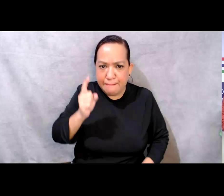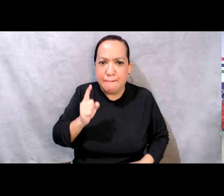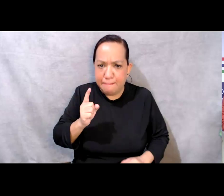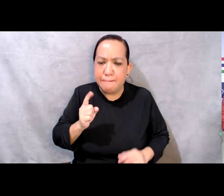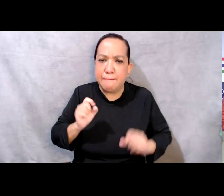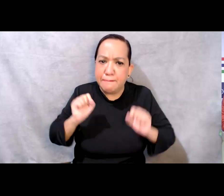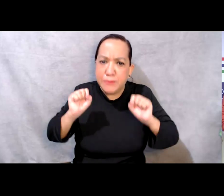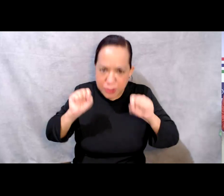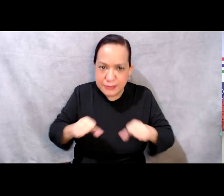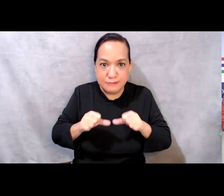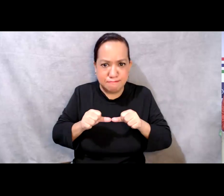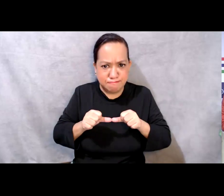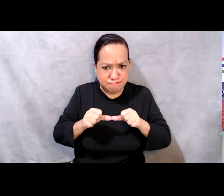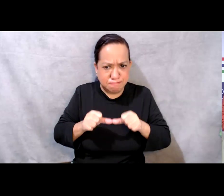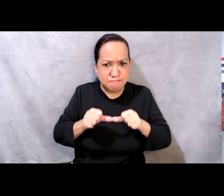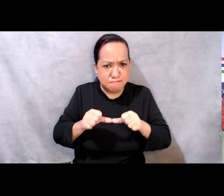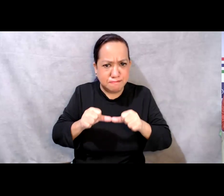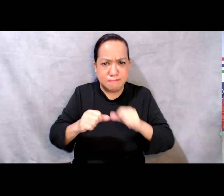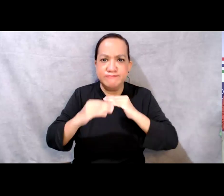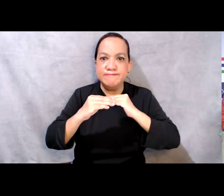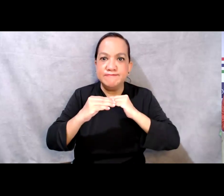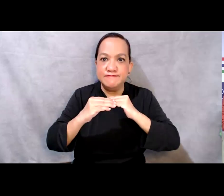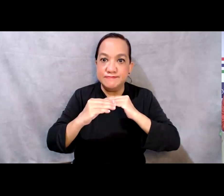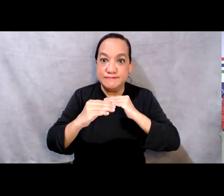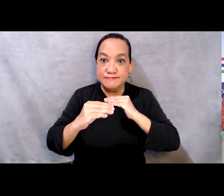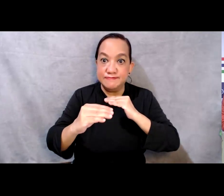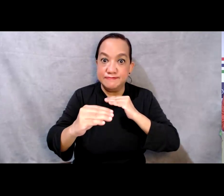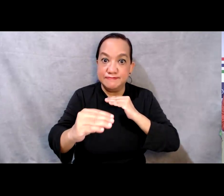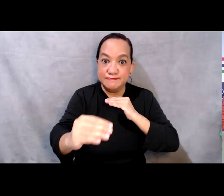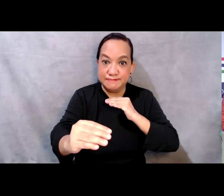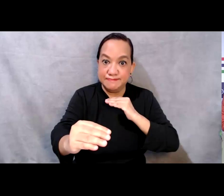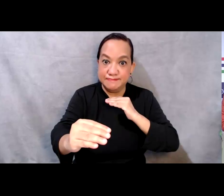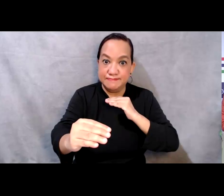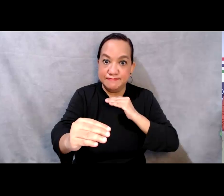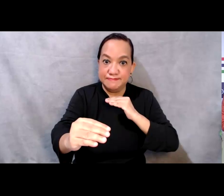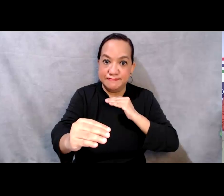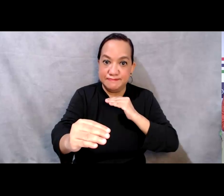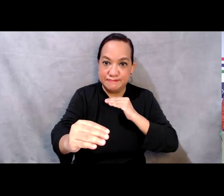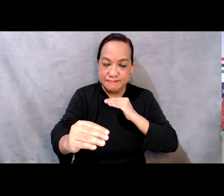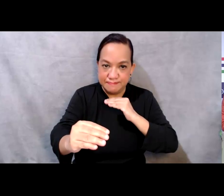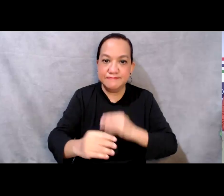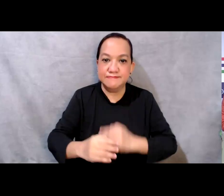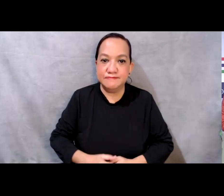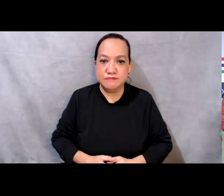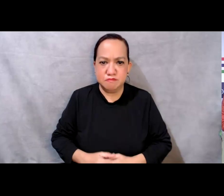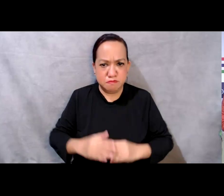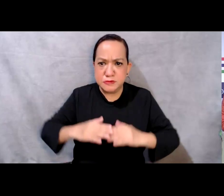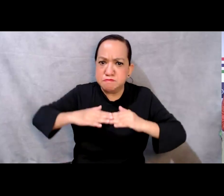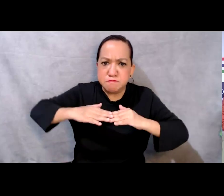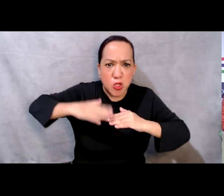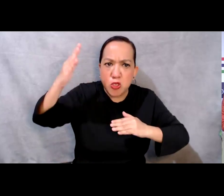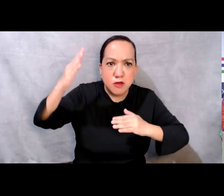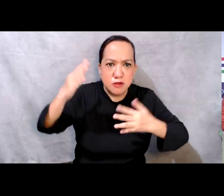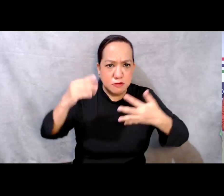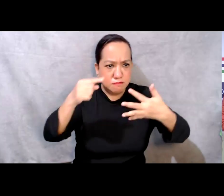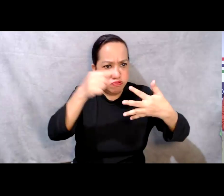quick and dirty, but not long lasting, or sort of longer, more detailed, but with the endurance.